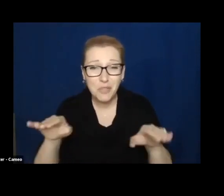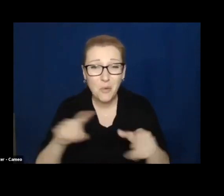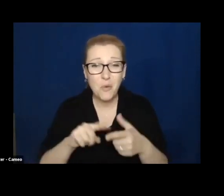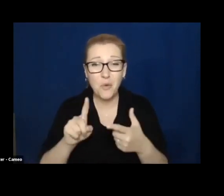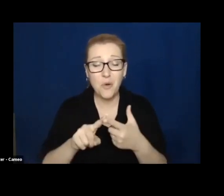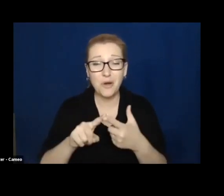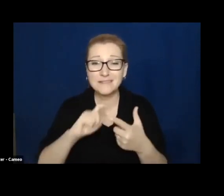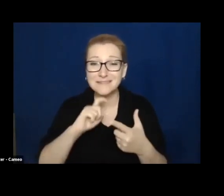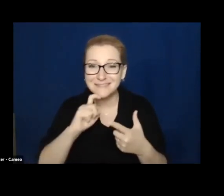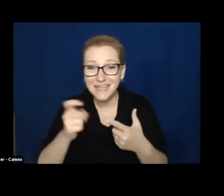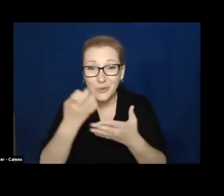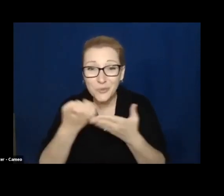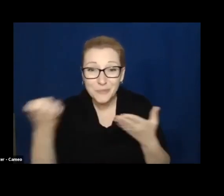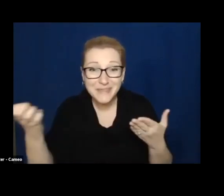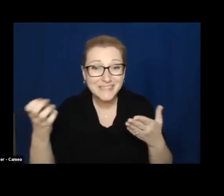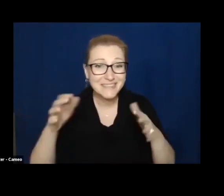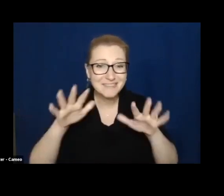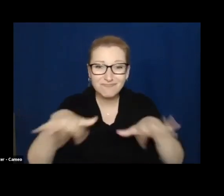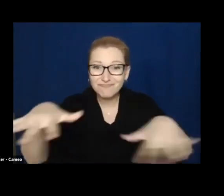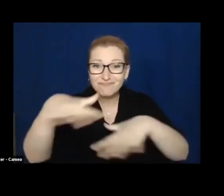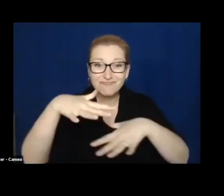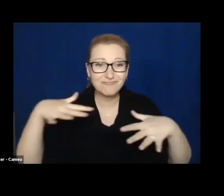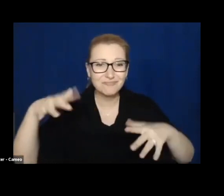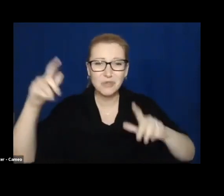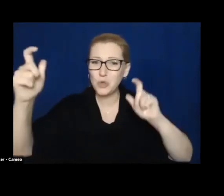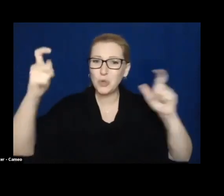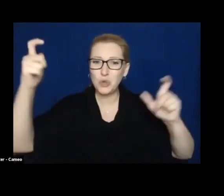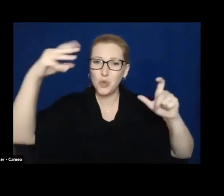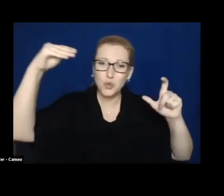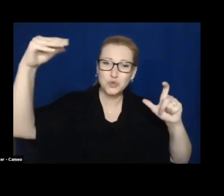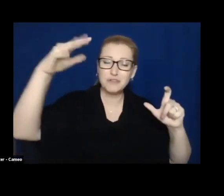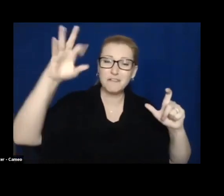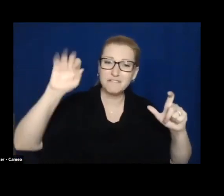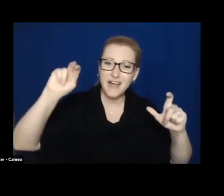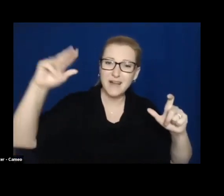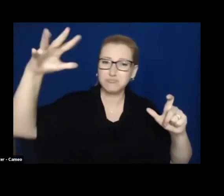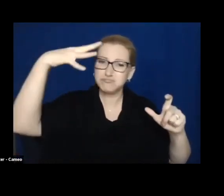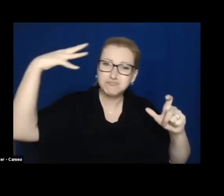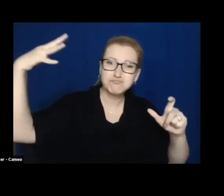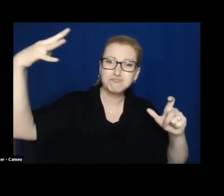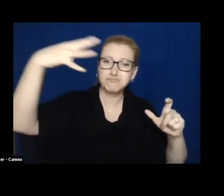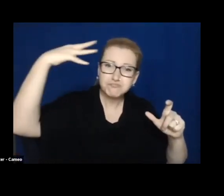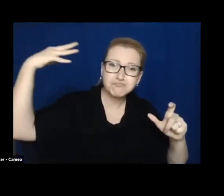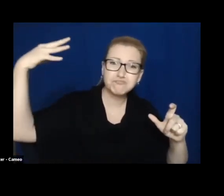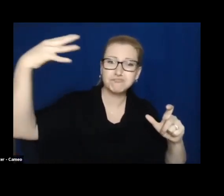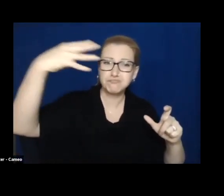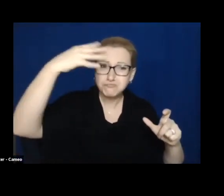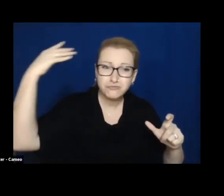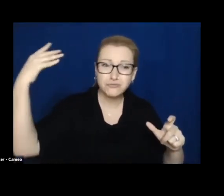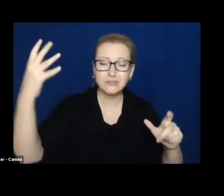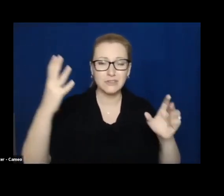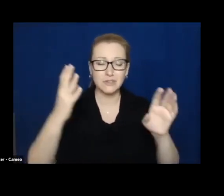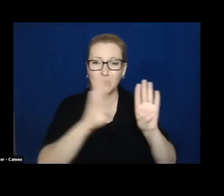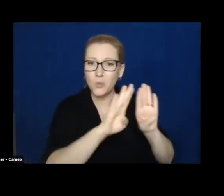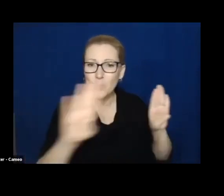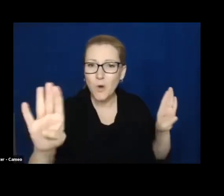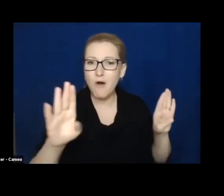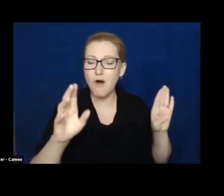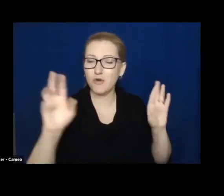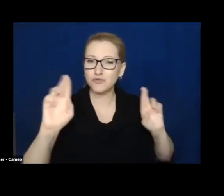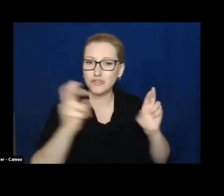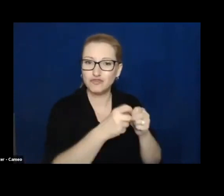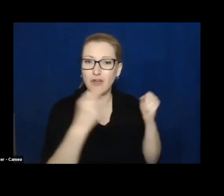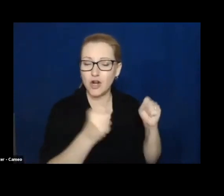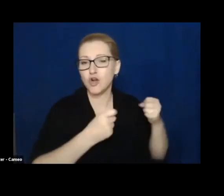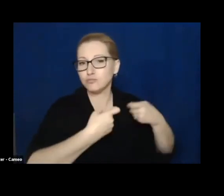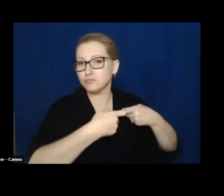equipment, appliances, big, huge ceiling fans, exhaust fans, there's walls of refrigerators humming, and